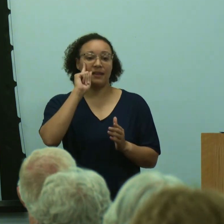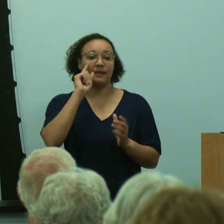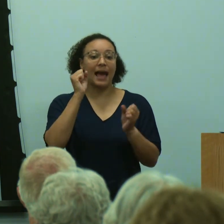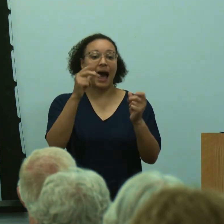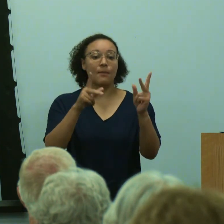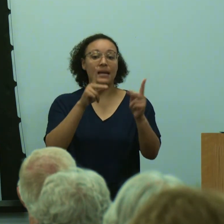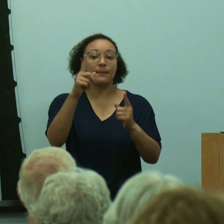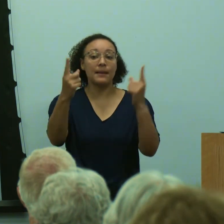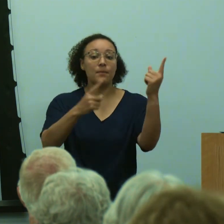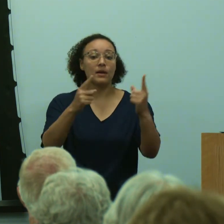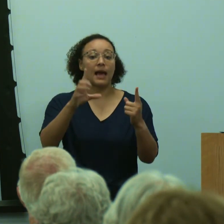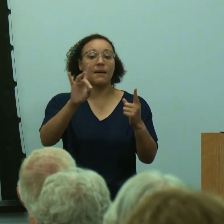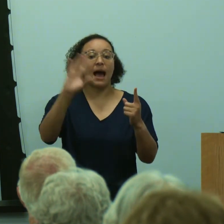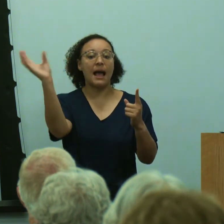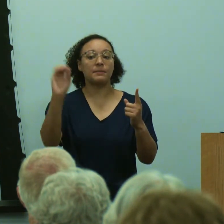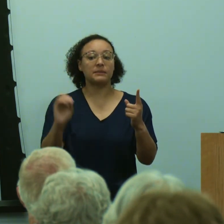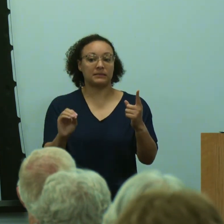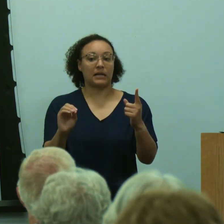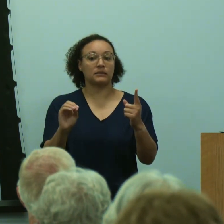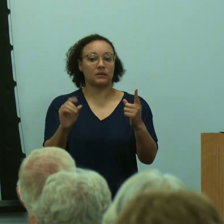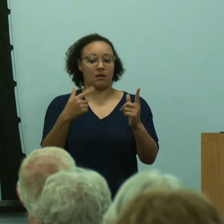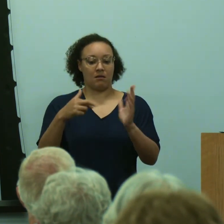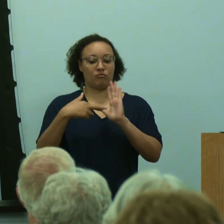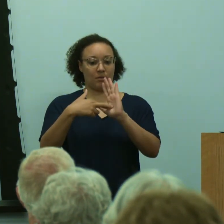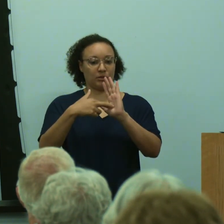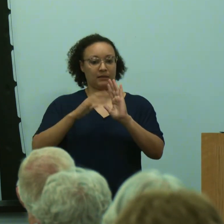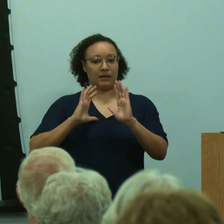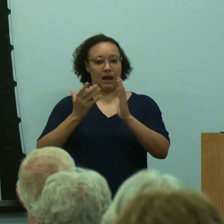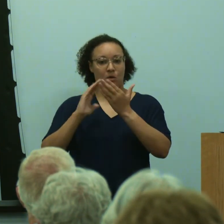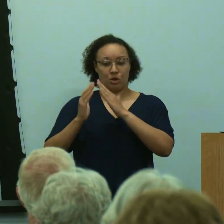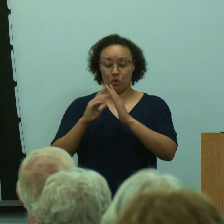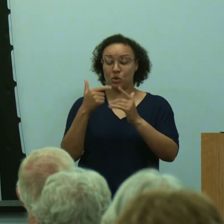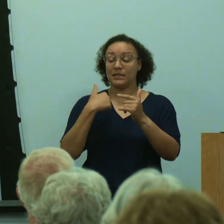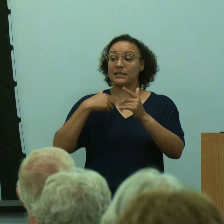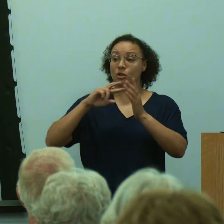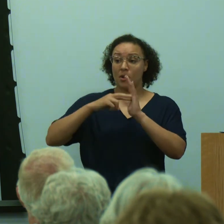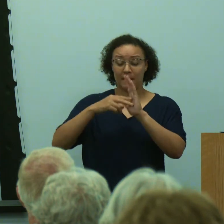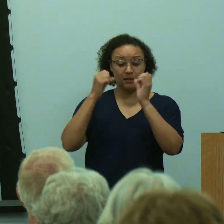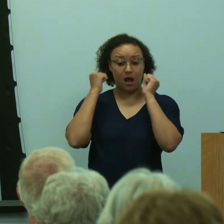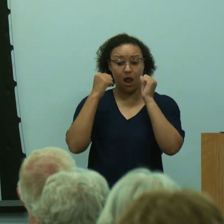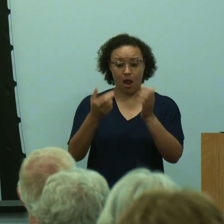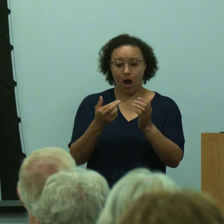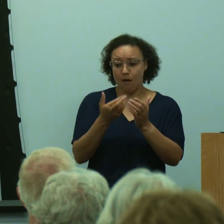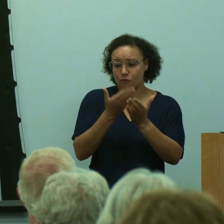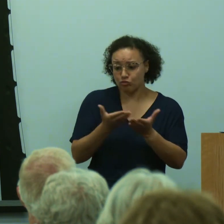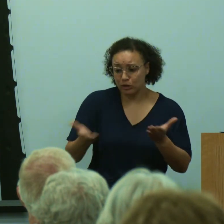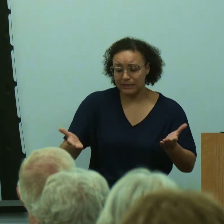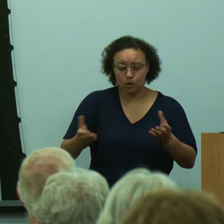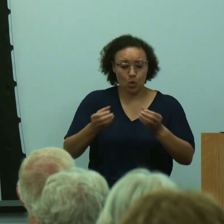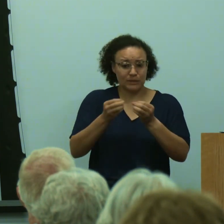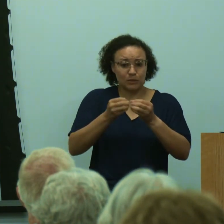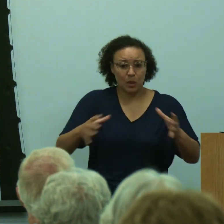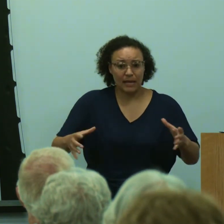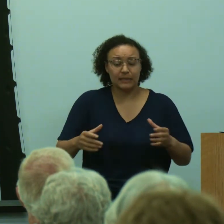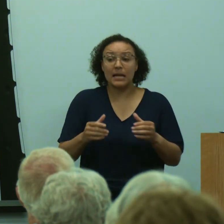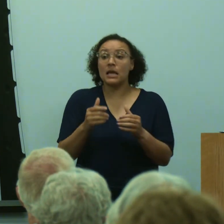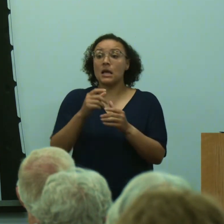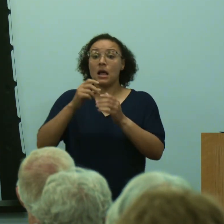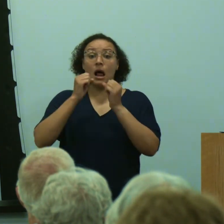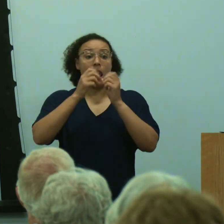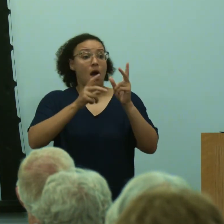8%. There's a lot of money being exhausted, a lot of resources being exhausted, a lot of people